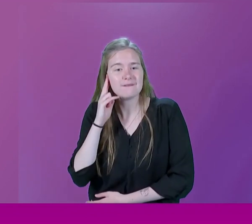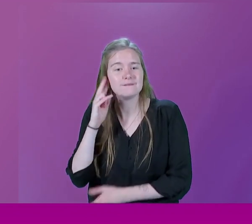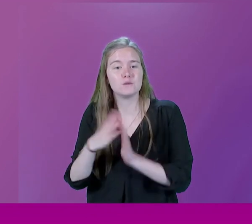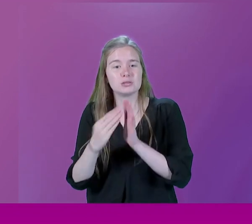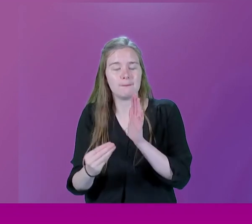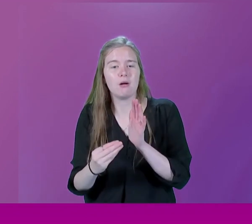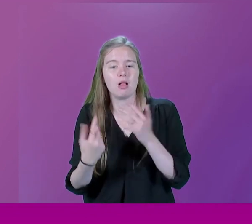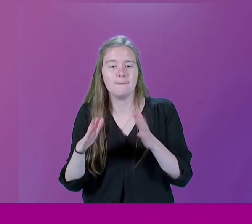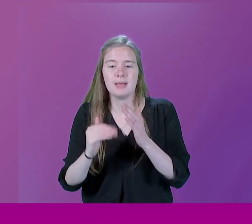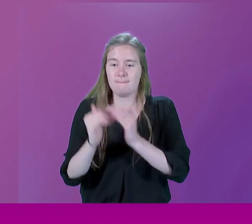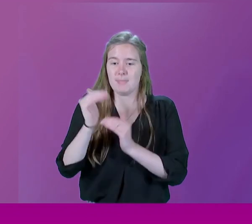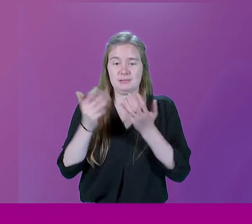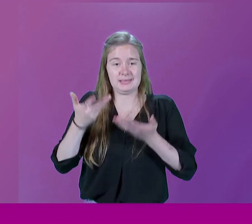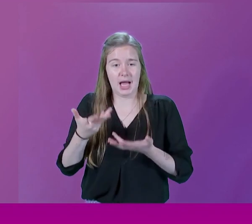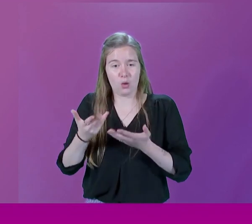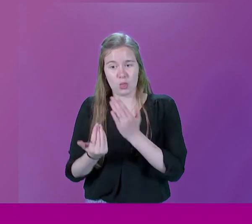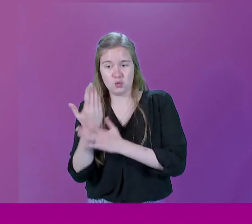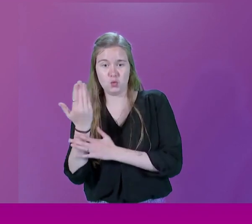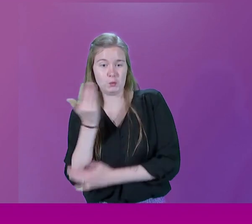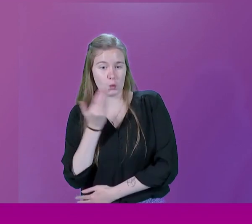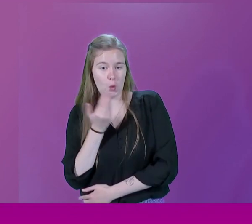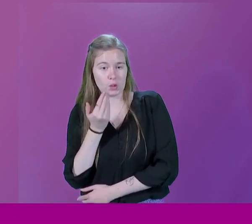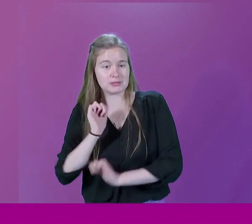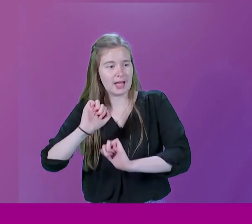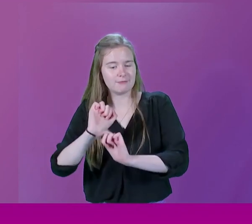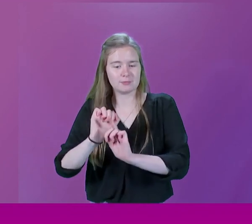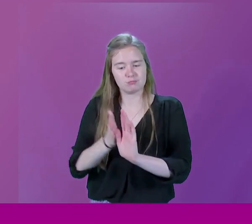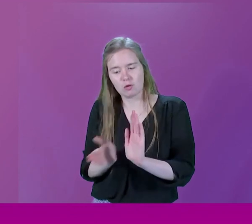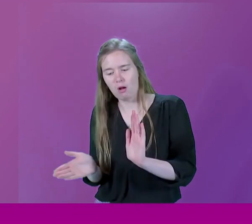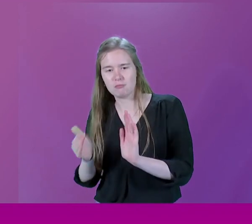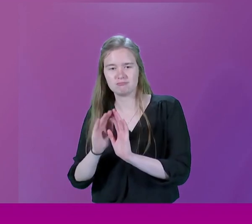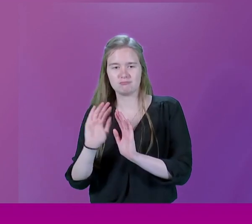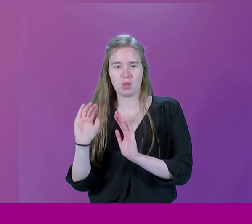example, that are being built now, the new schools, have curved